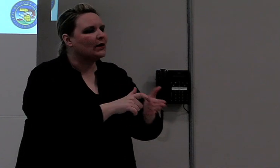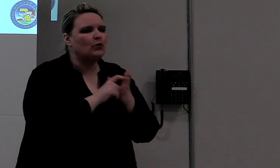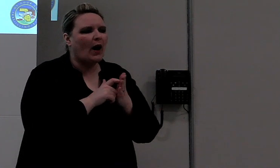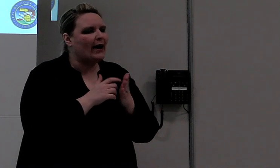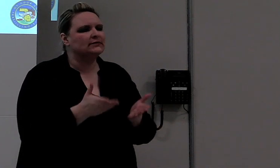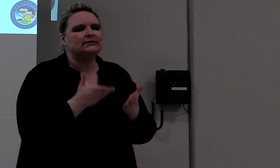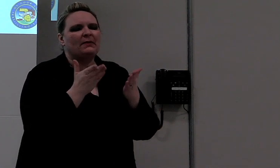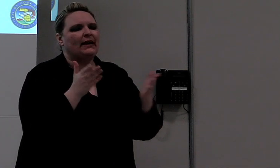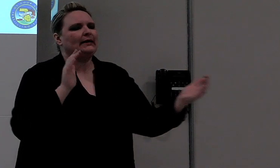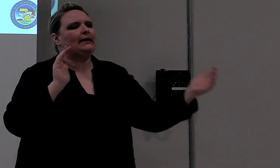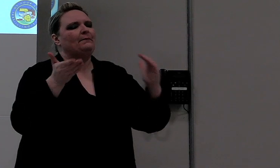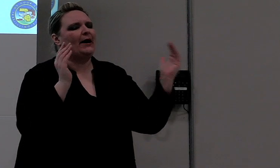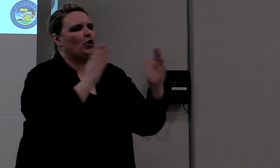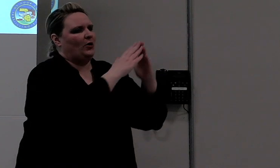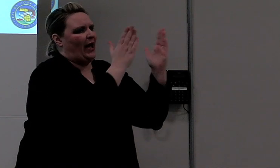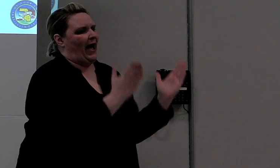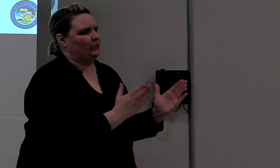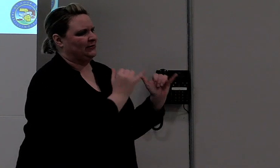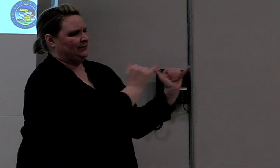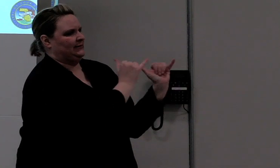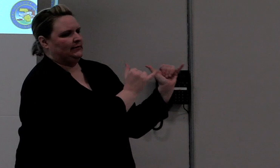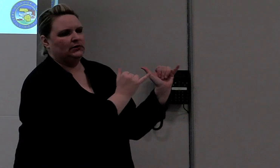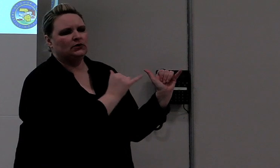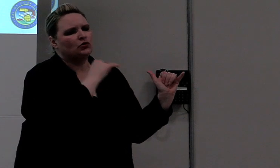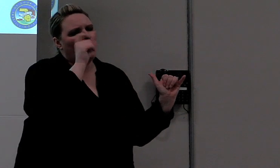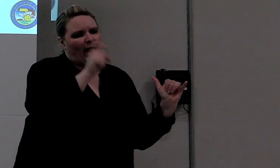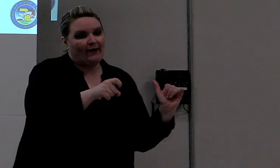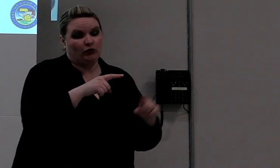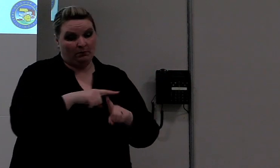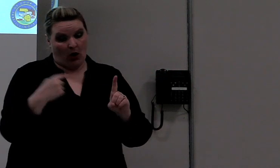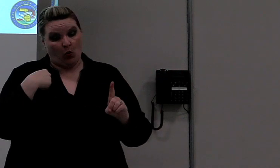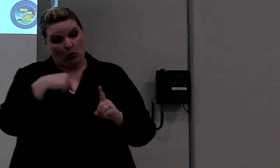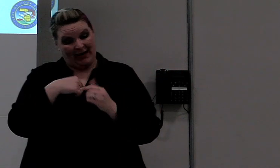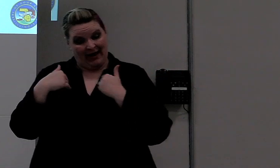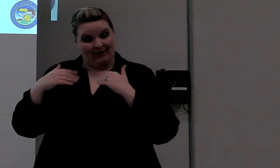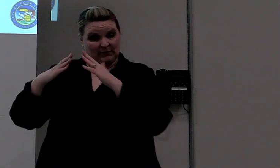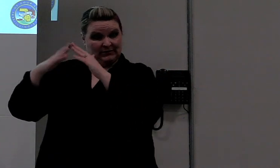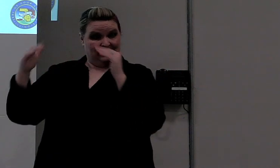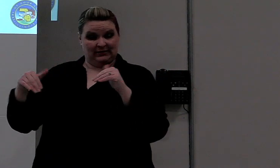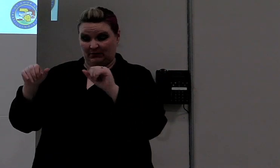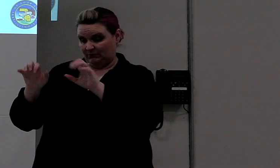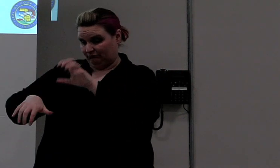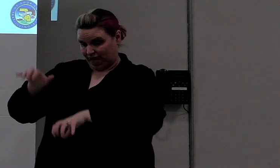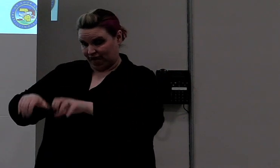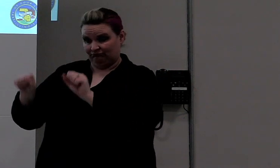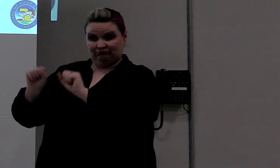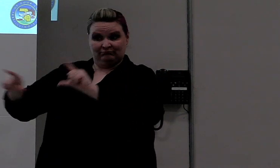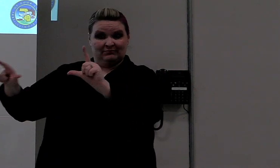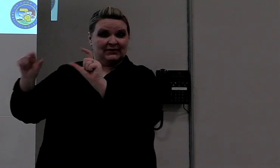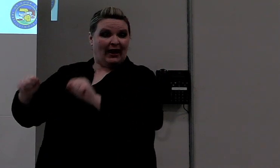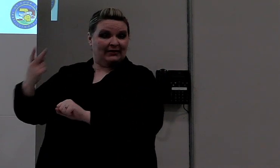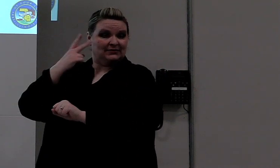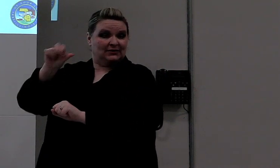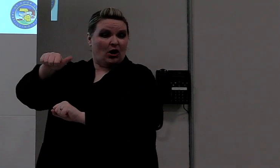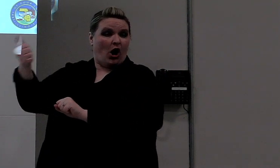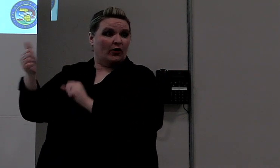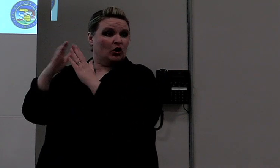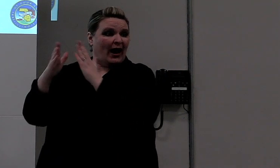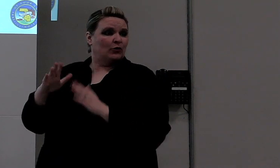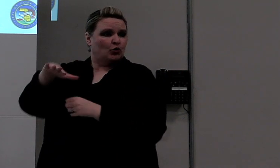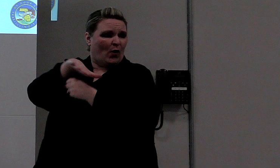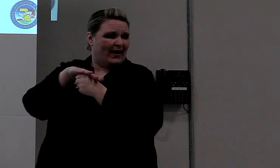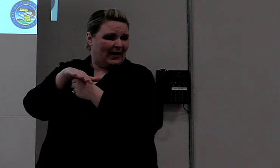comparables. They help us, they're helpful to us, but we do have a comparable system that we would look at properties. And tonight, if you fill out one of these